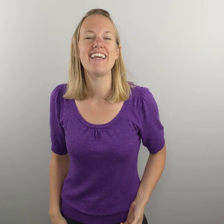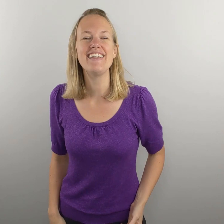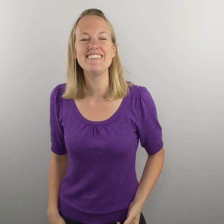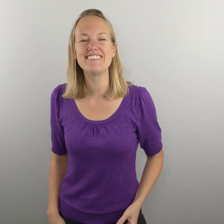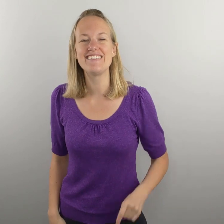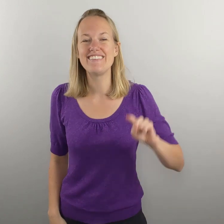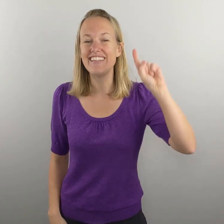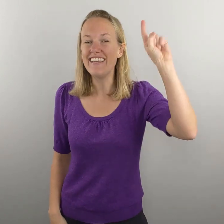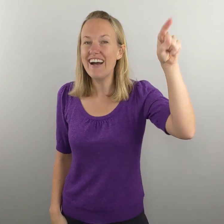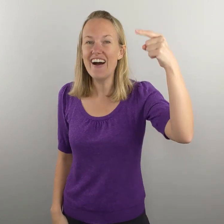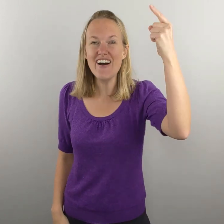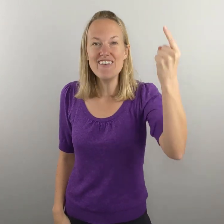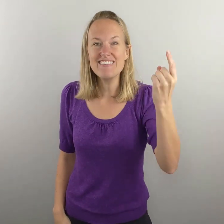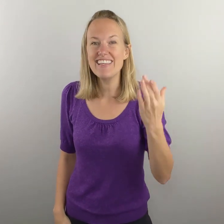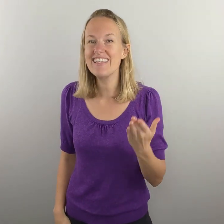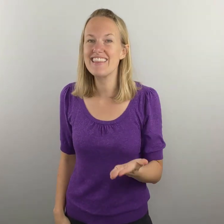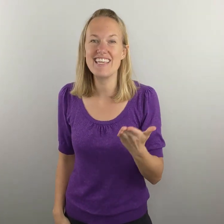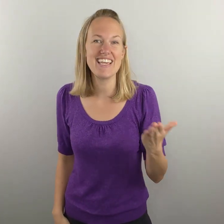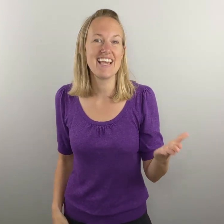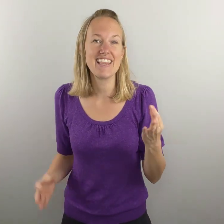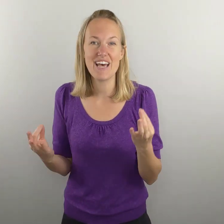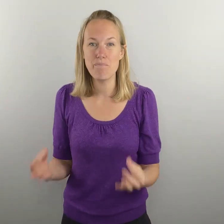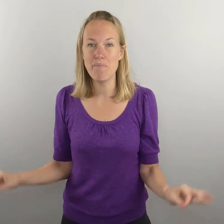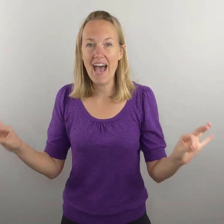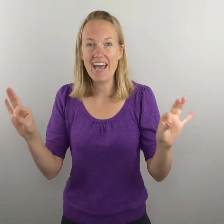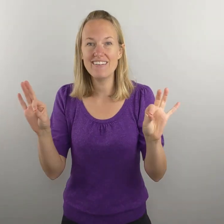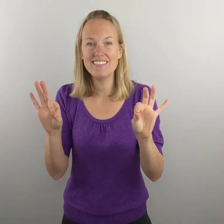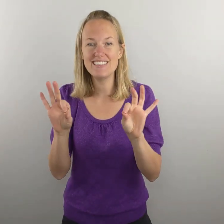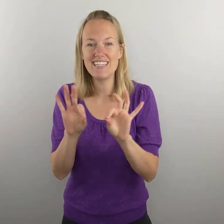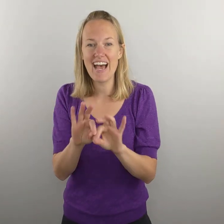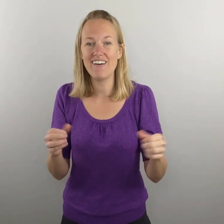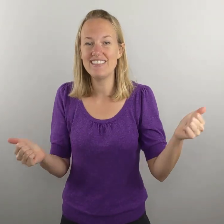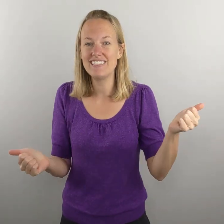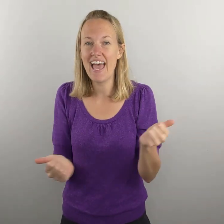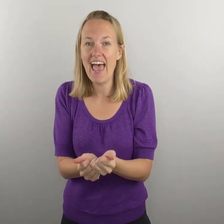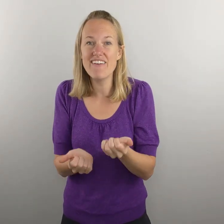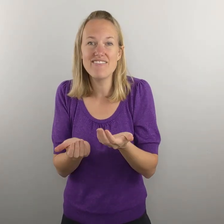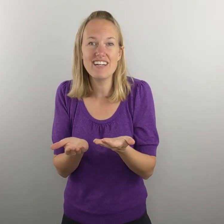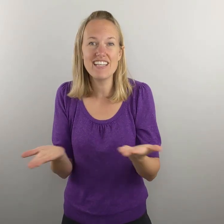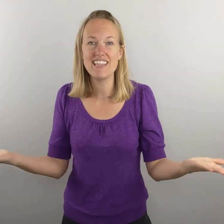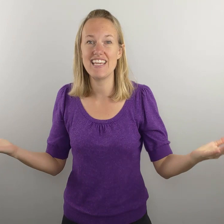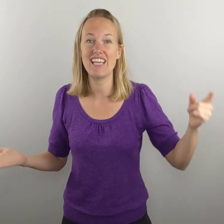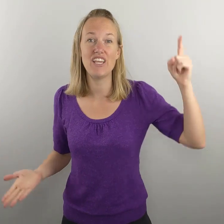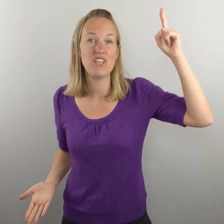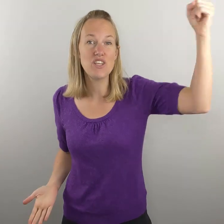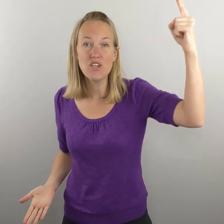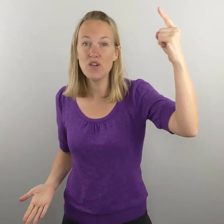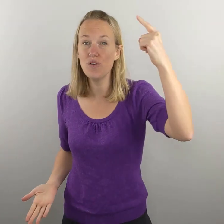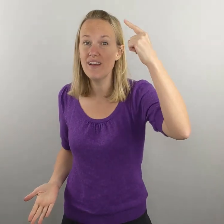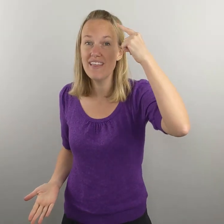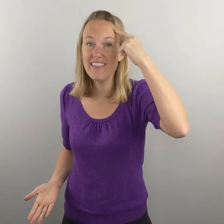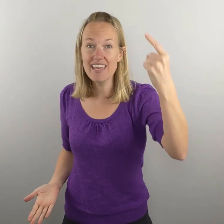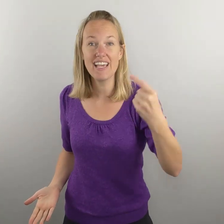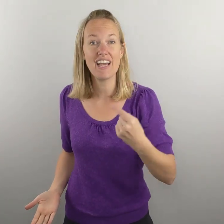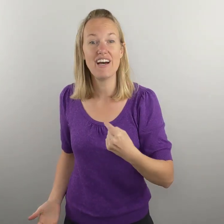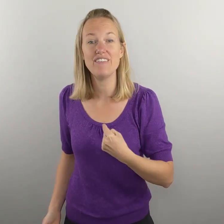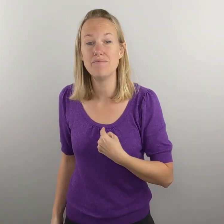Okay, so the only thing that matters now is everything you think of